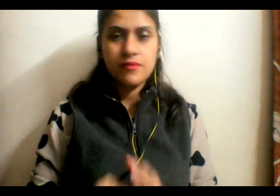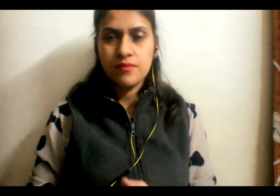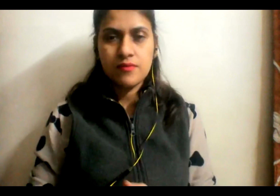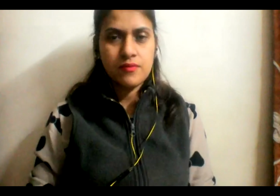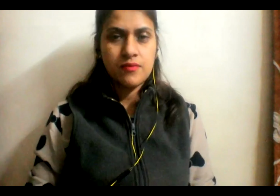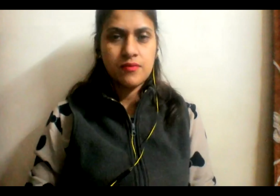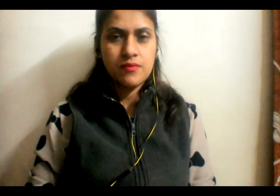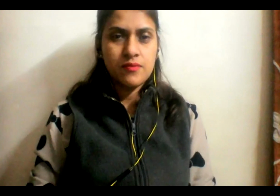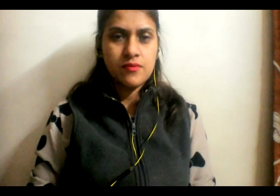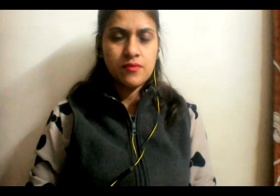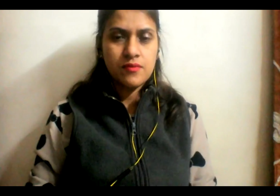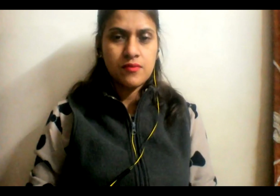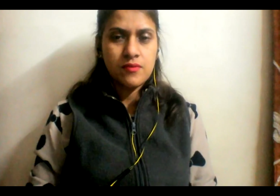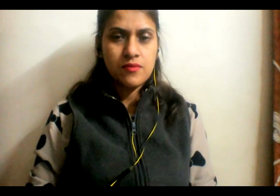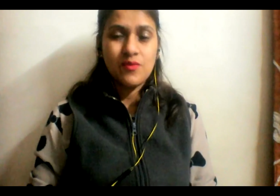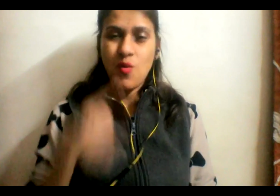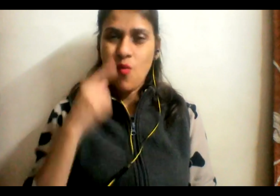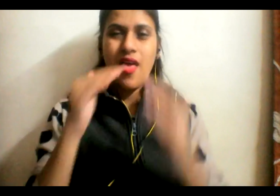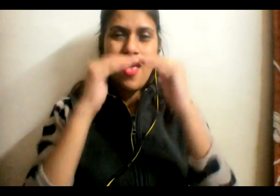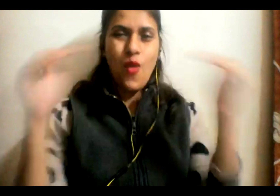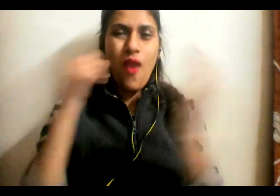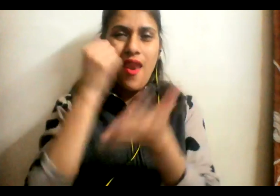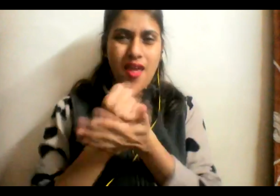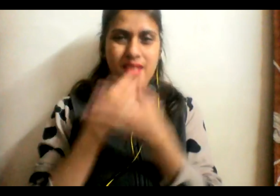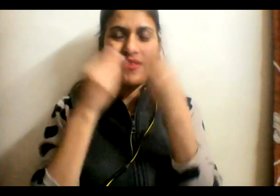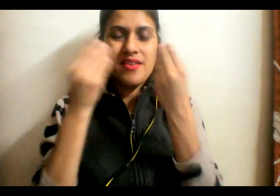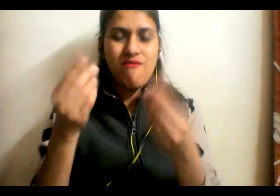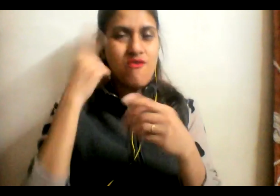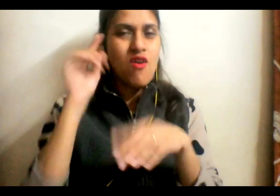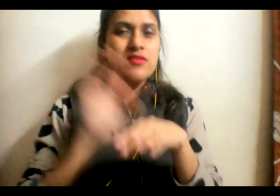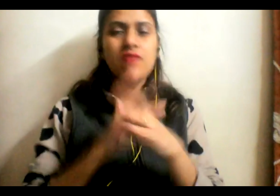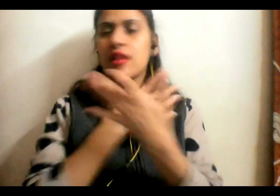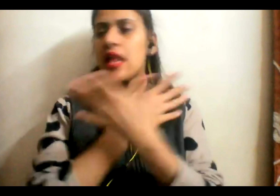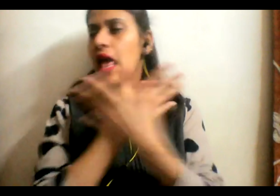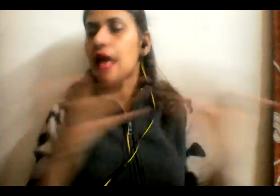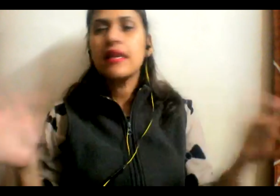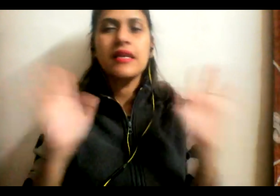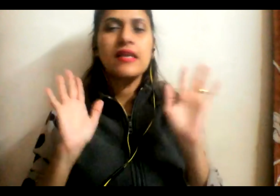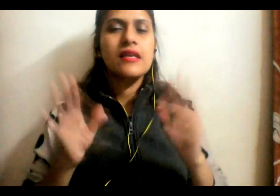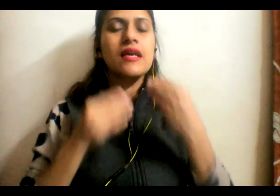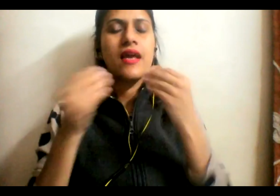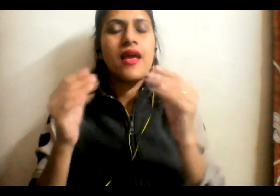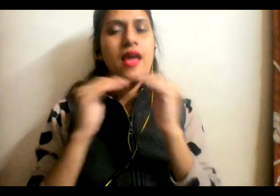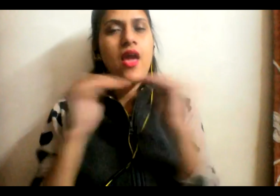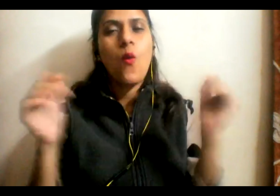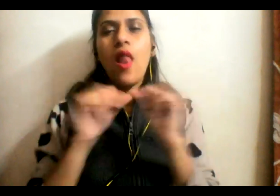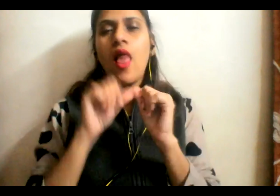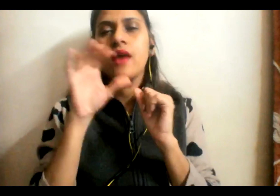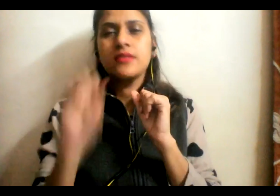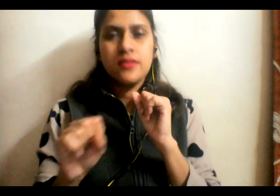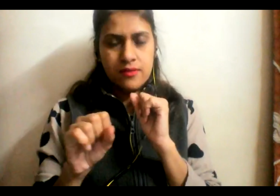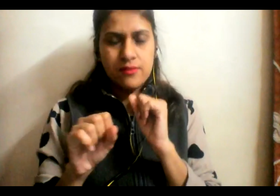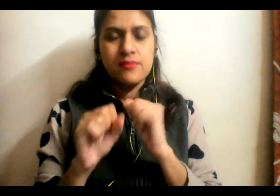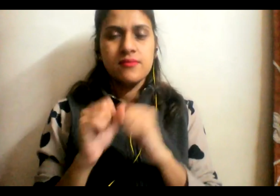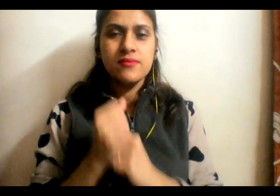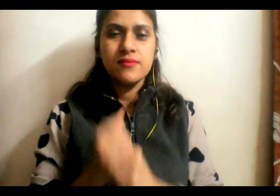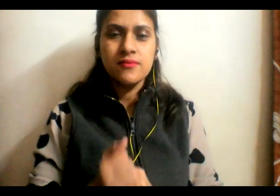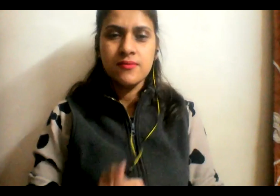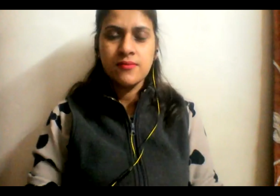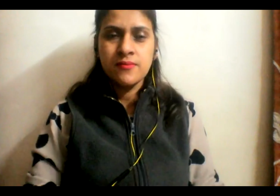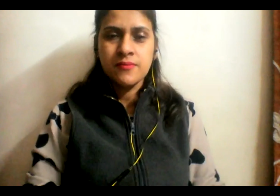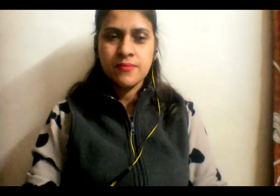of your equal rights of service accessibility. And you should, I'm glad that you brought it up. We can also